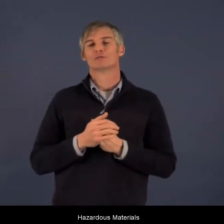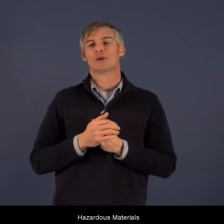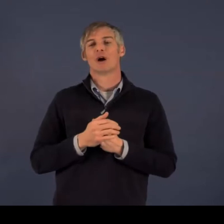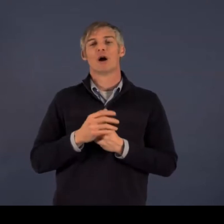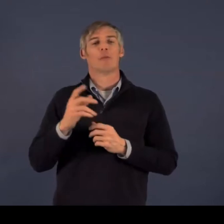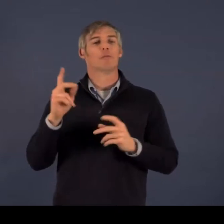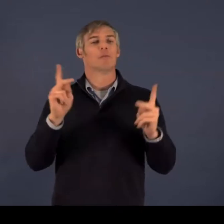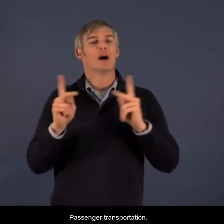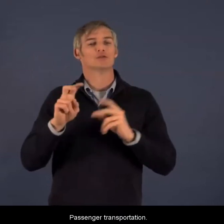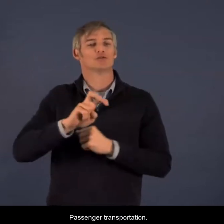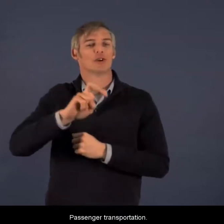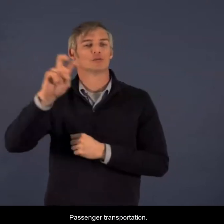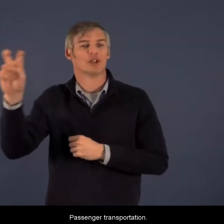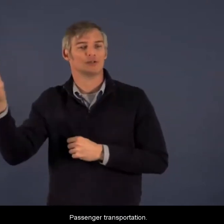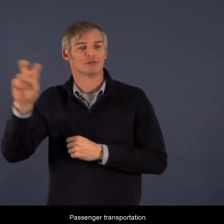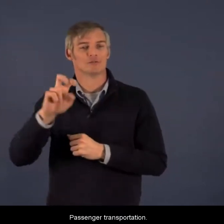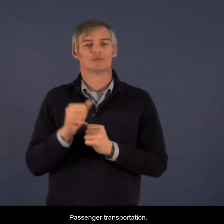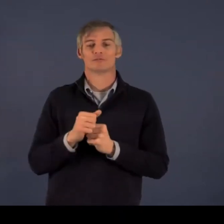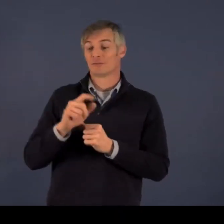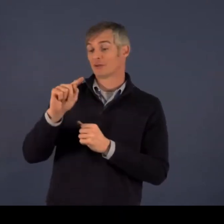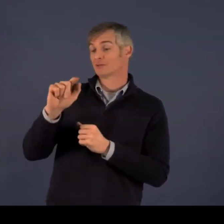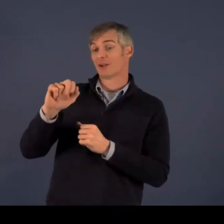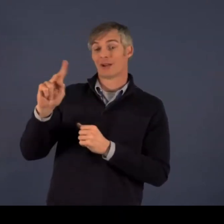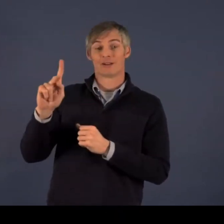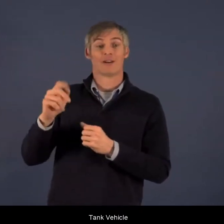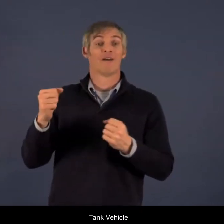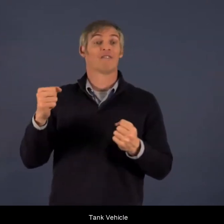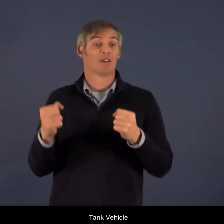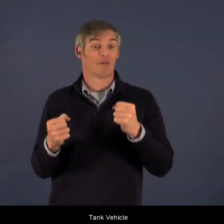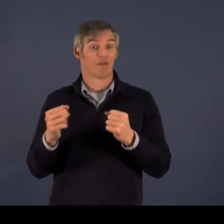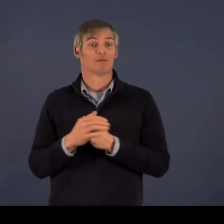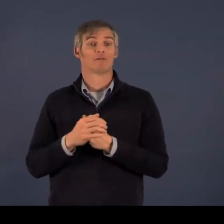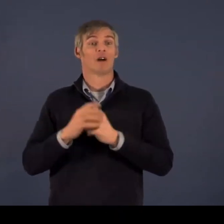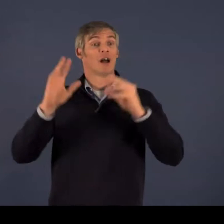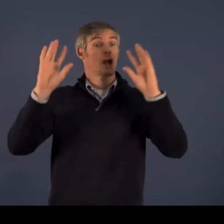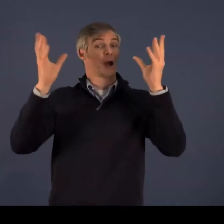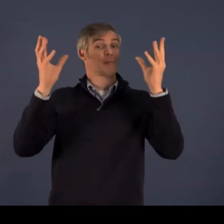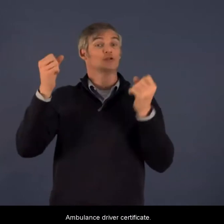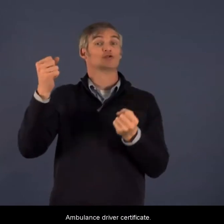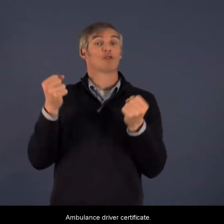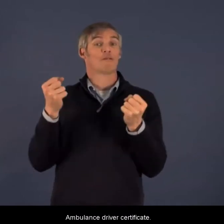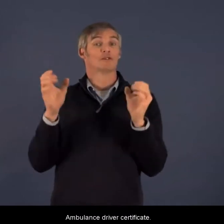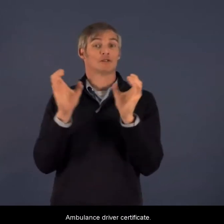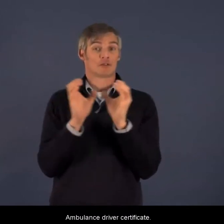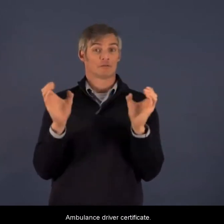materials, passenger transportation, tank vehicle, ambulance driver